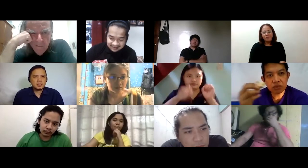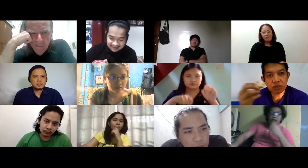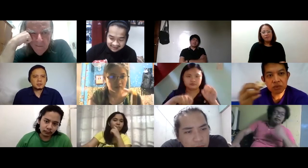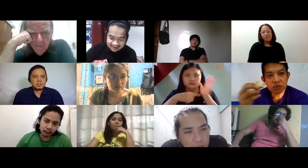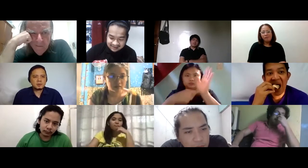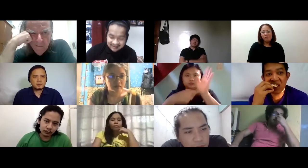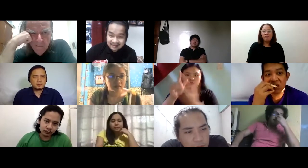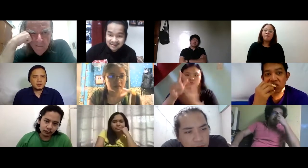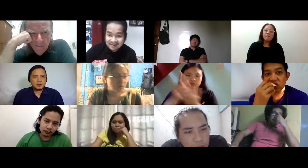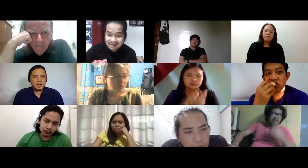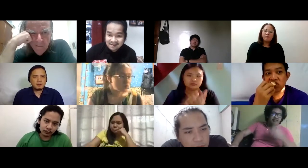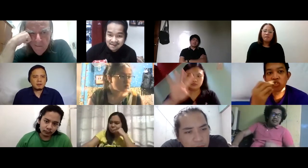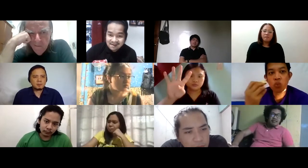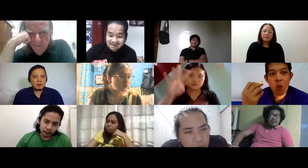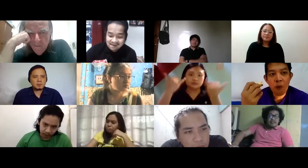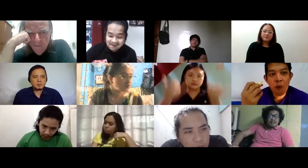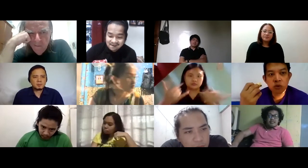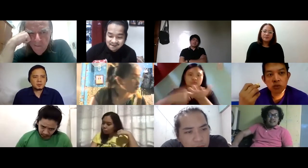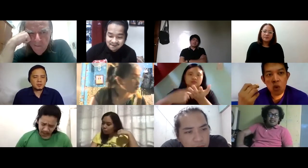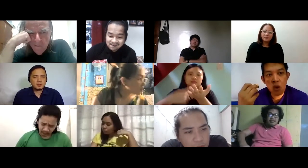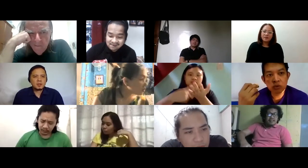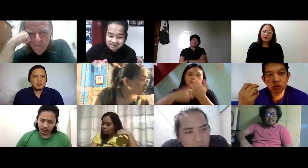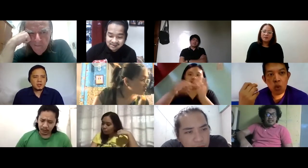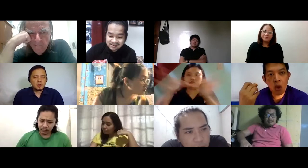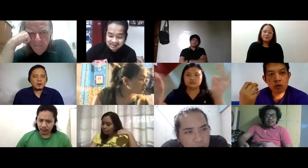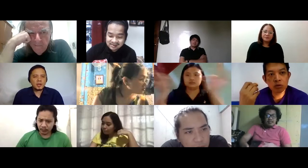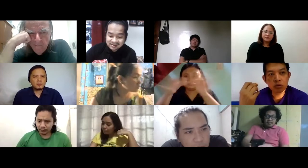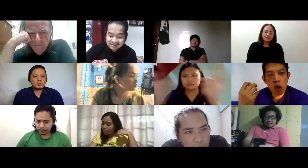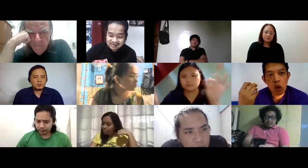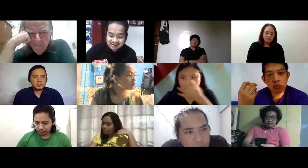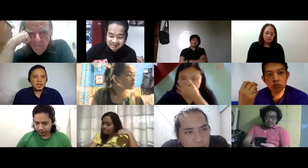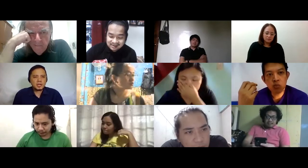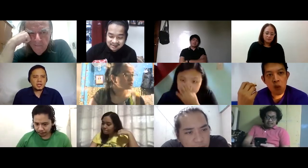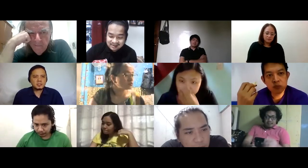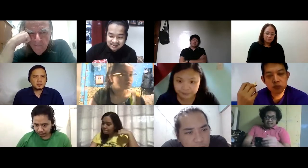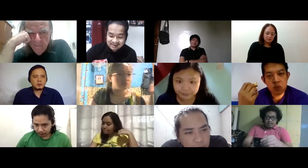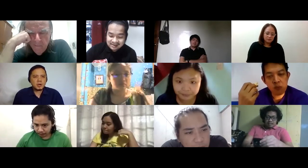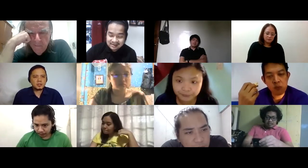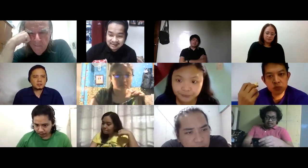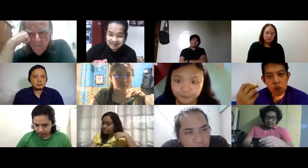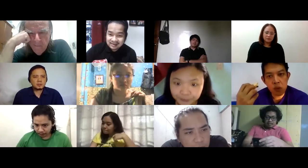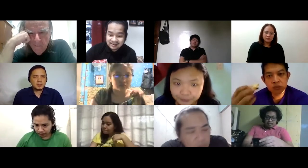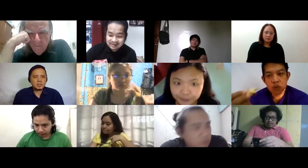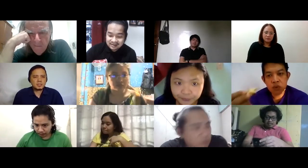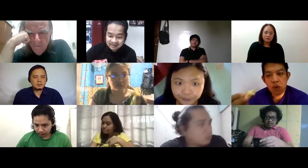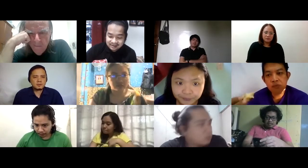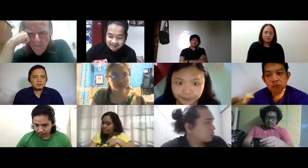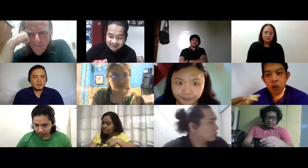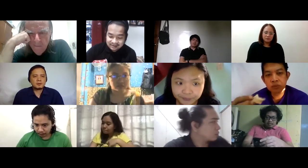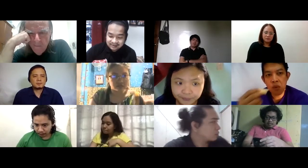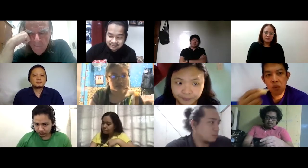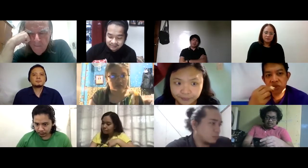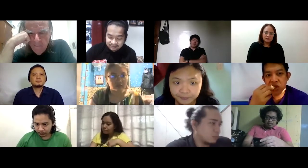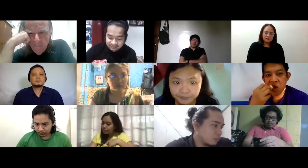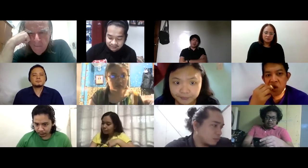what we were having problems with. But go ahead, Shaq, and show Dr. Woody lesson 4.